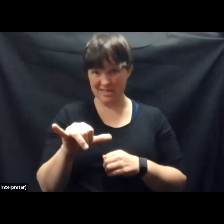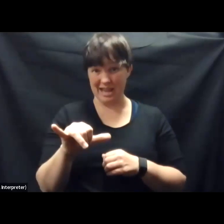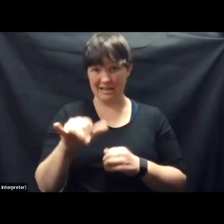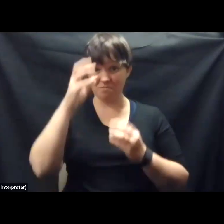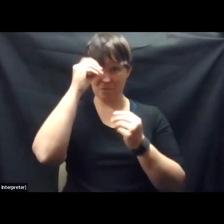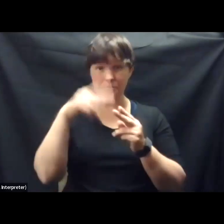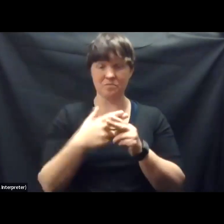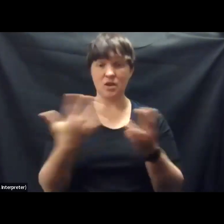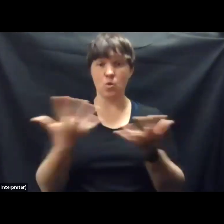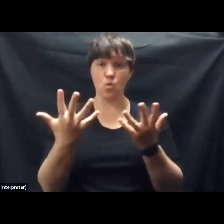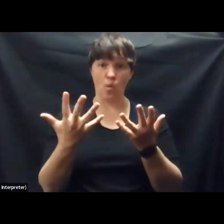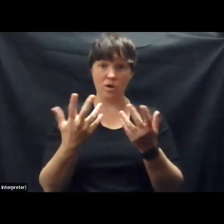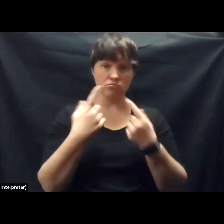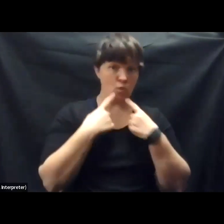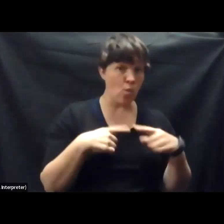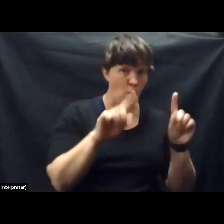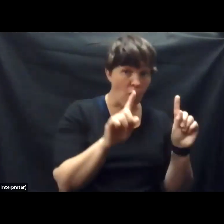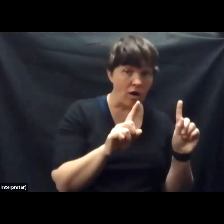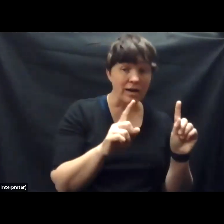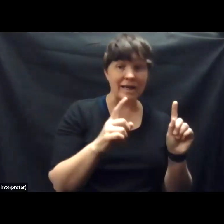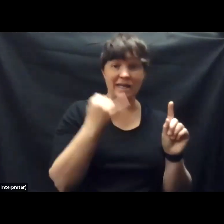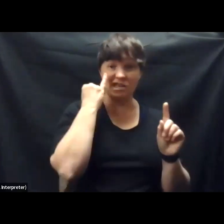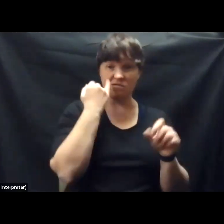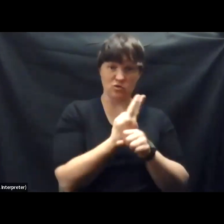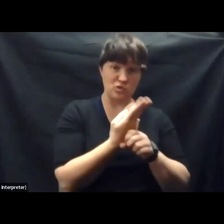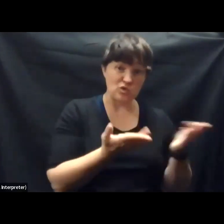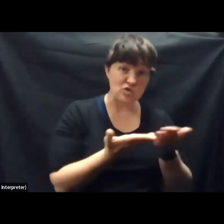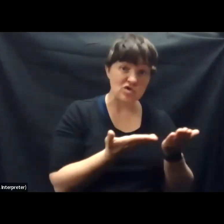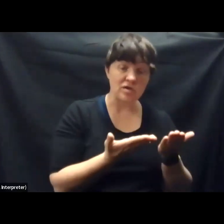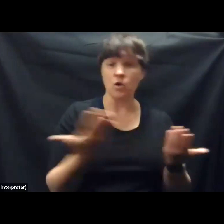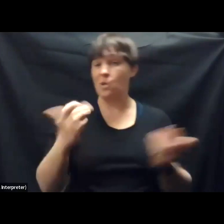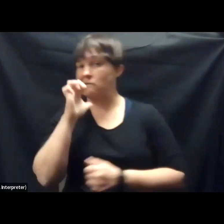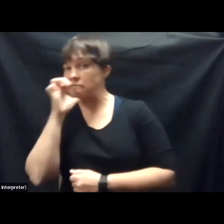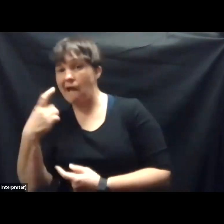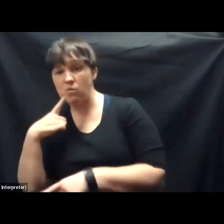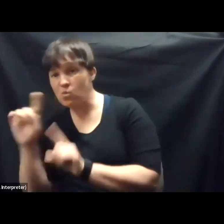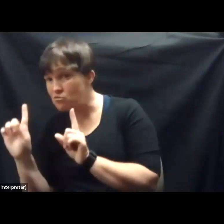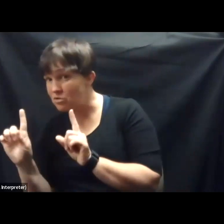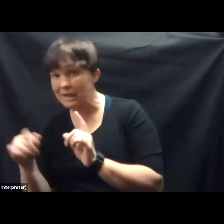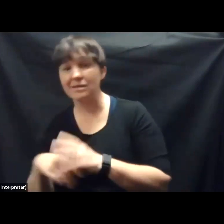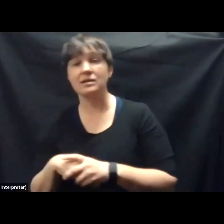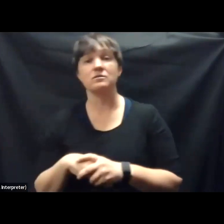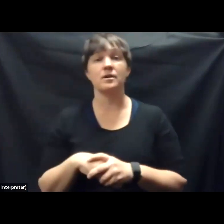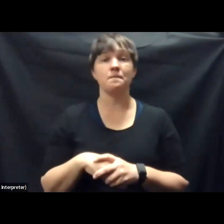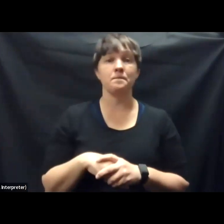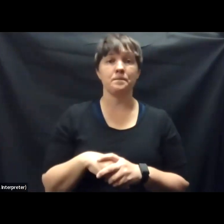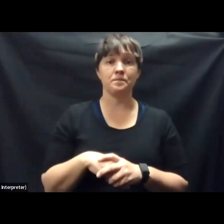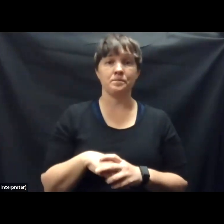about what is working if you are on services, what's not working for you, if